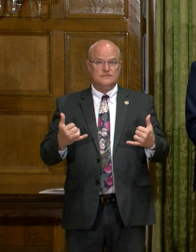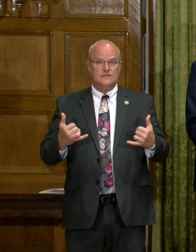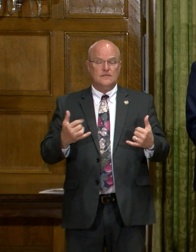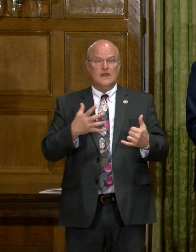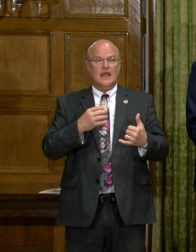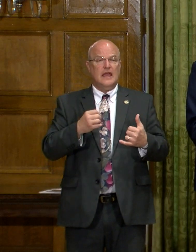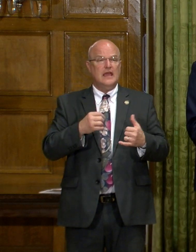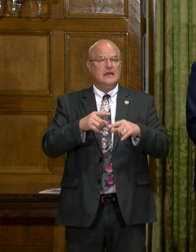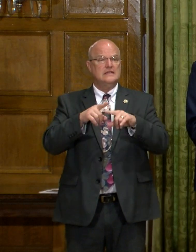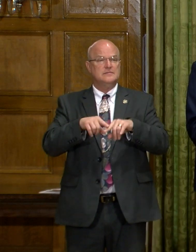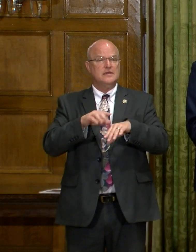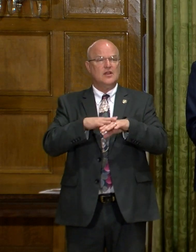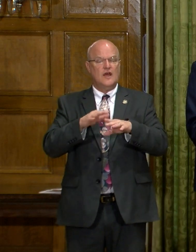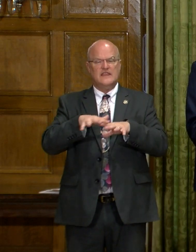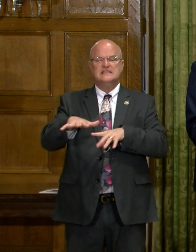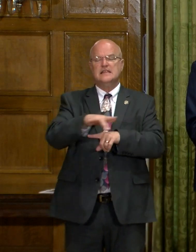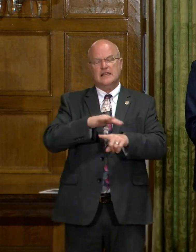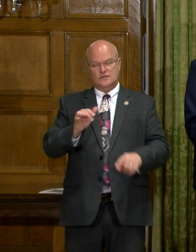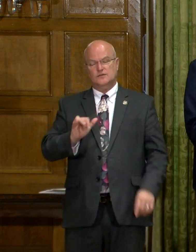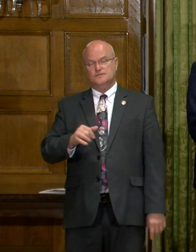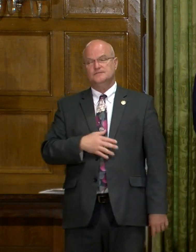it would depend really on the setting.